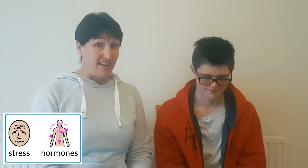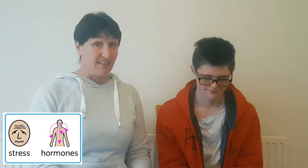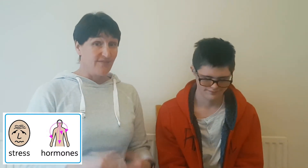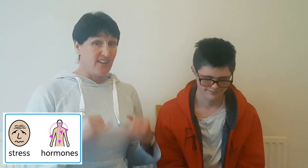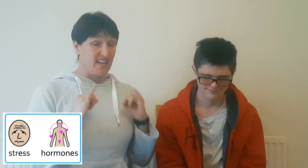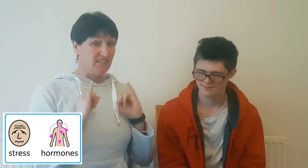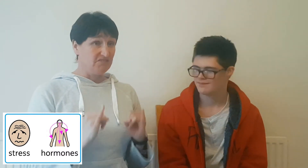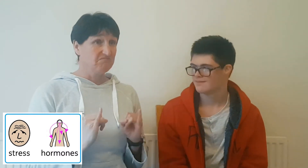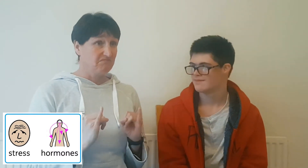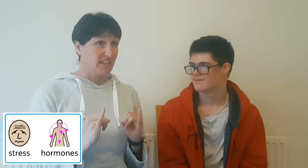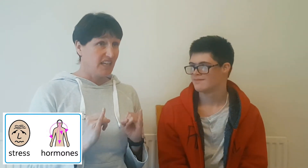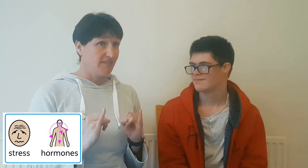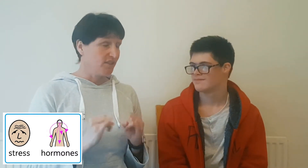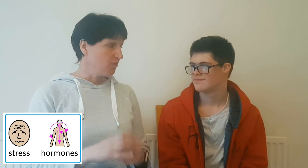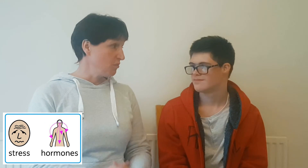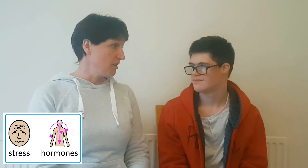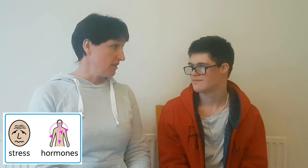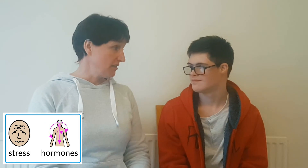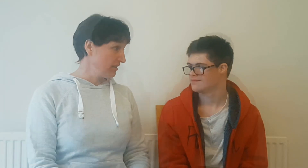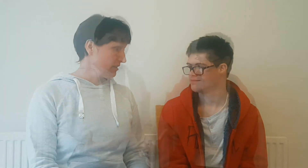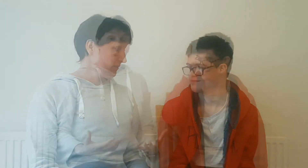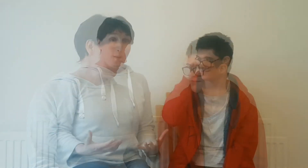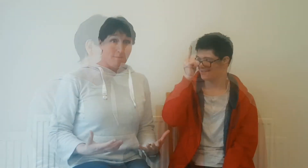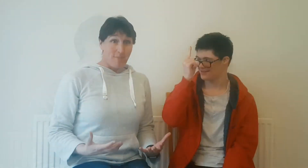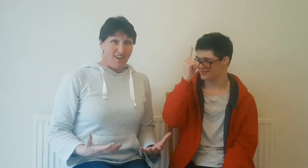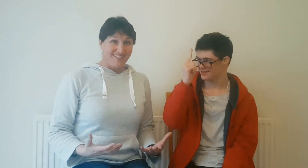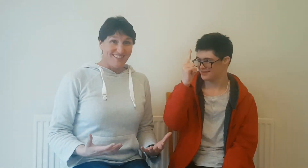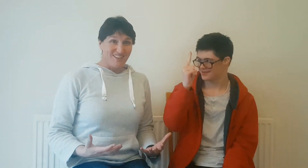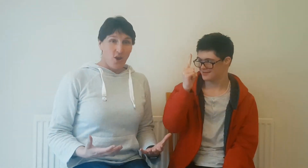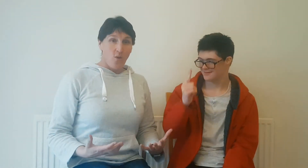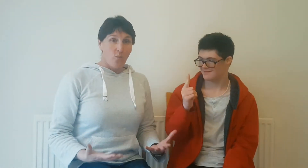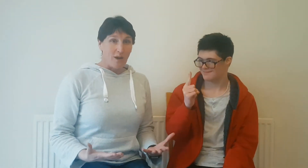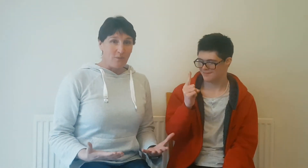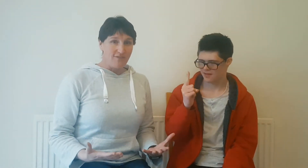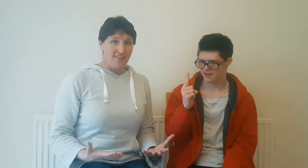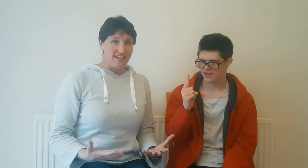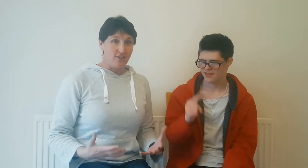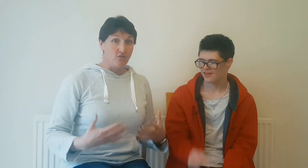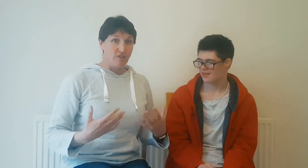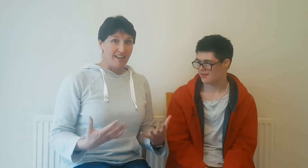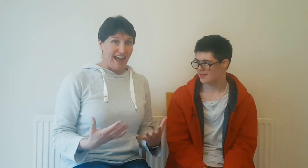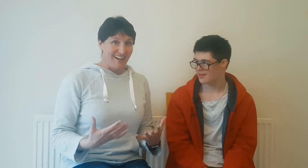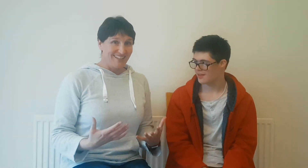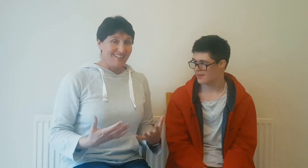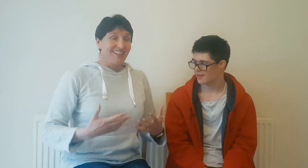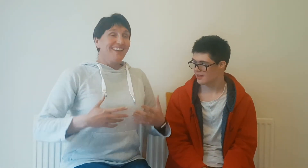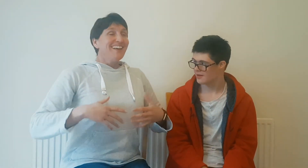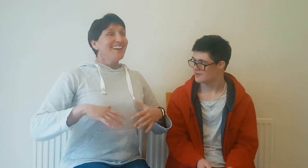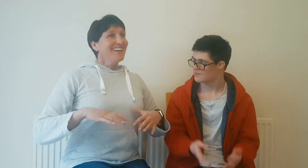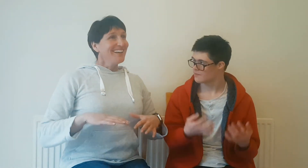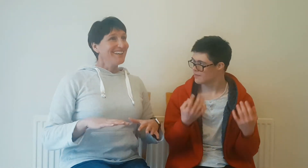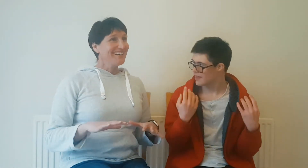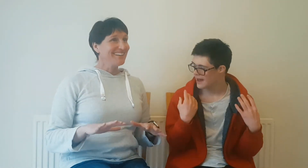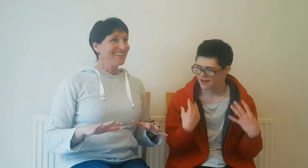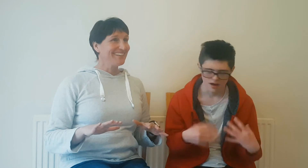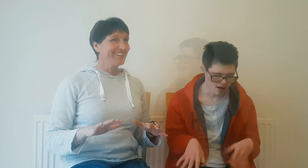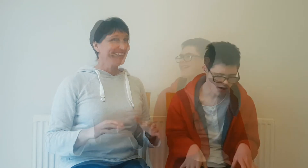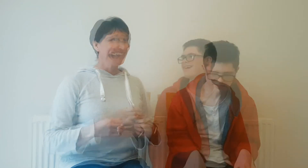us feel even worse. But when we feel relaxed and calm,